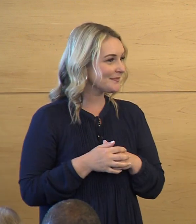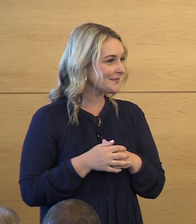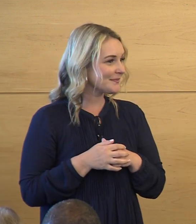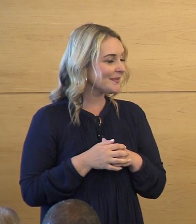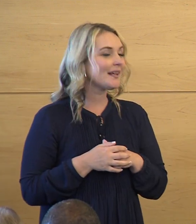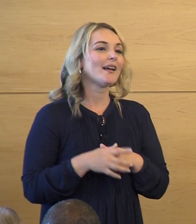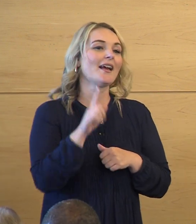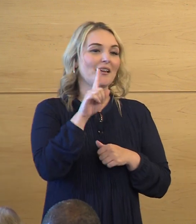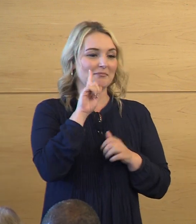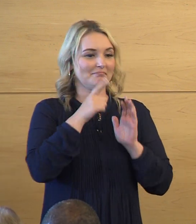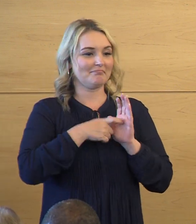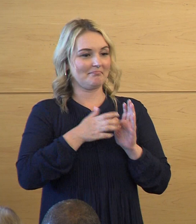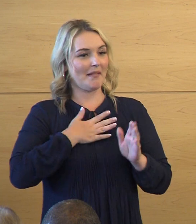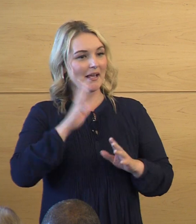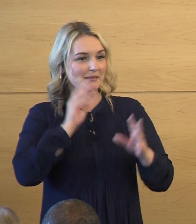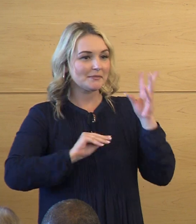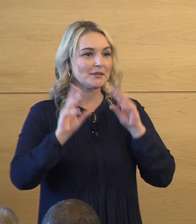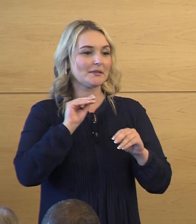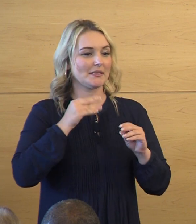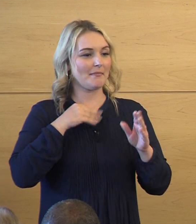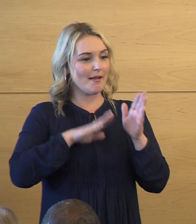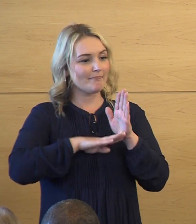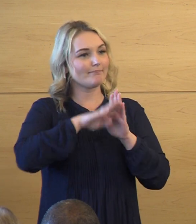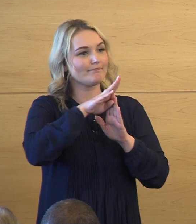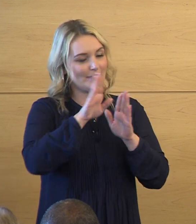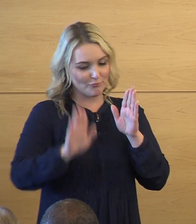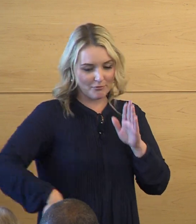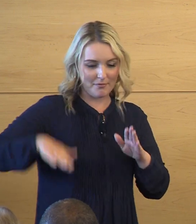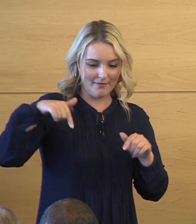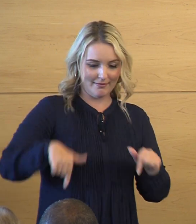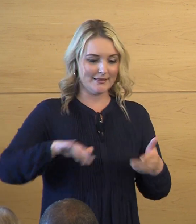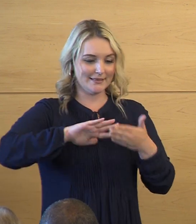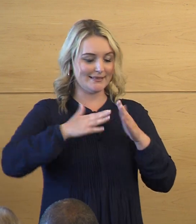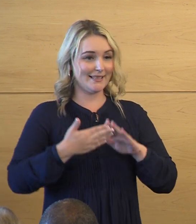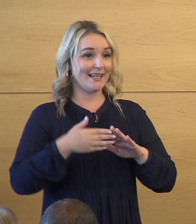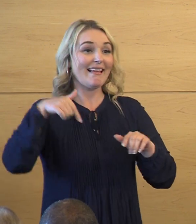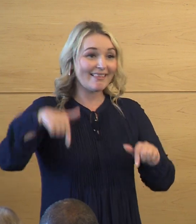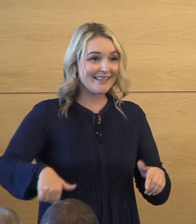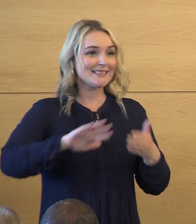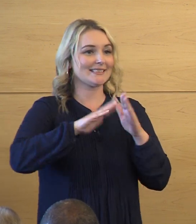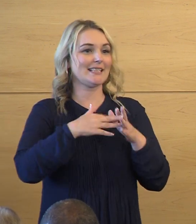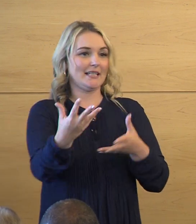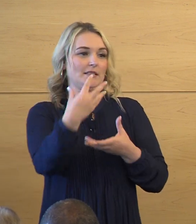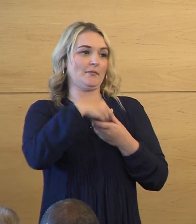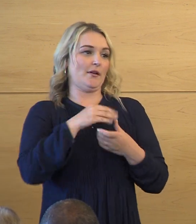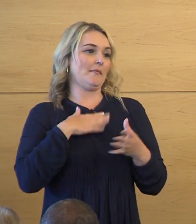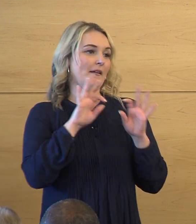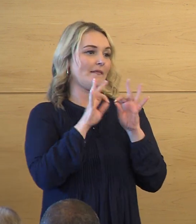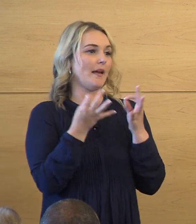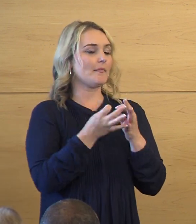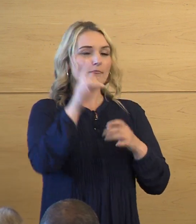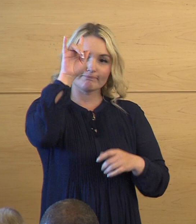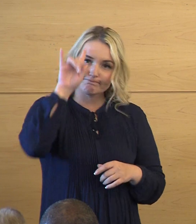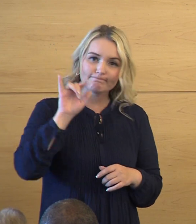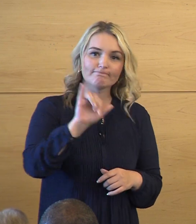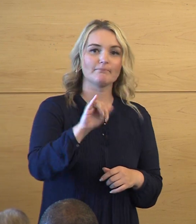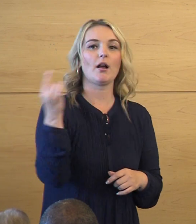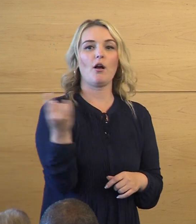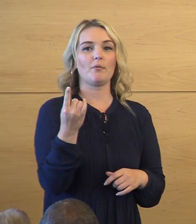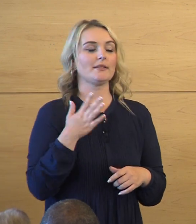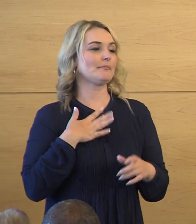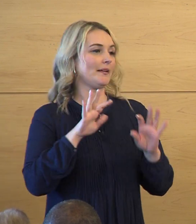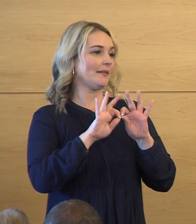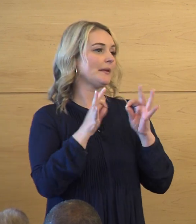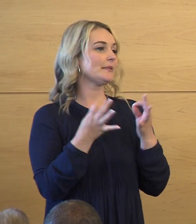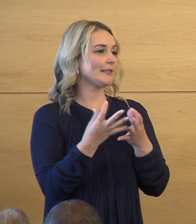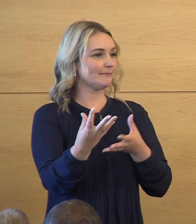my experience and my growth in the city. This city is a part of my family, and it will always be a part of my family. I